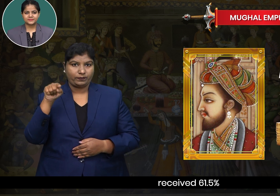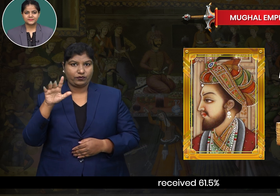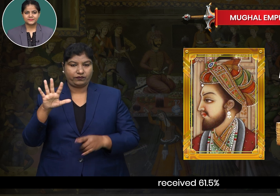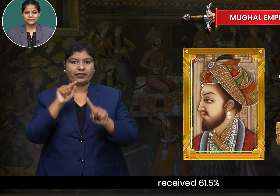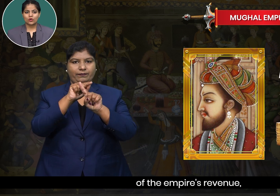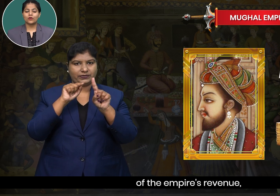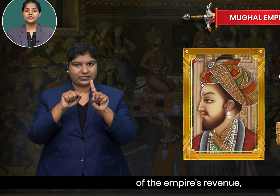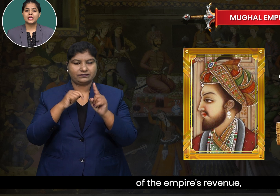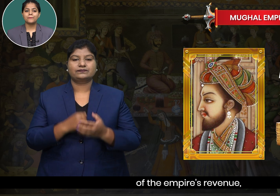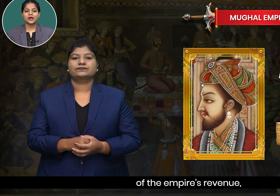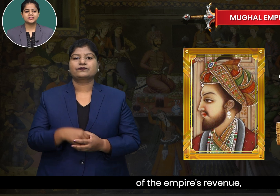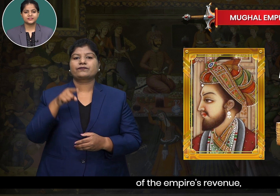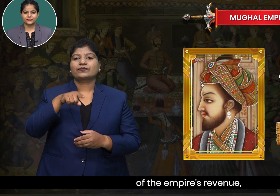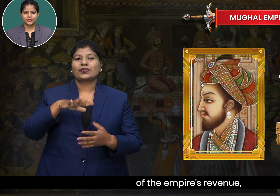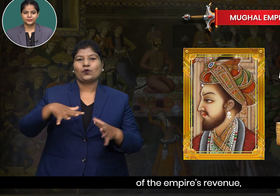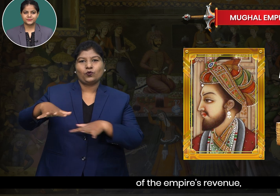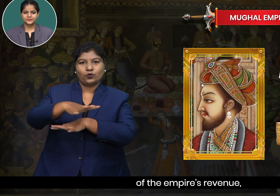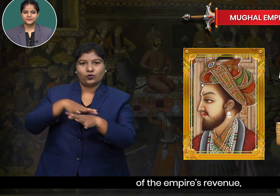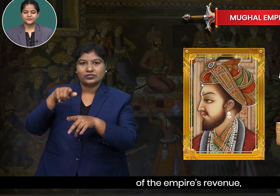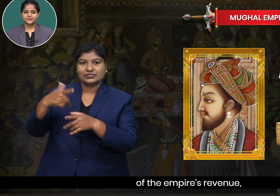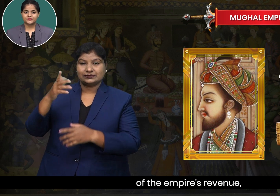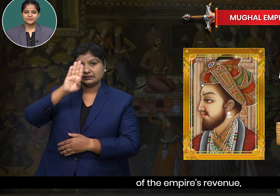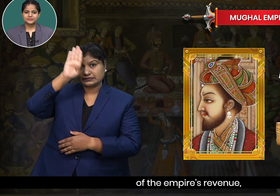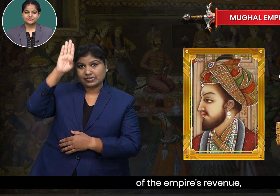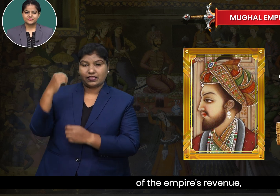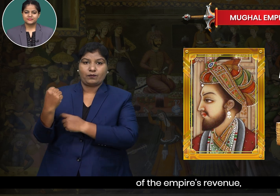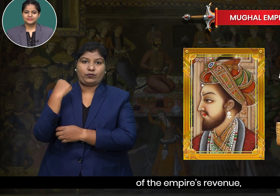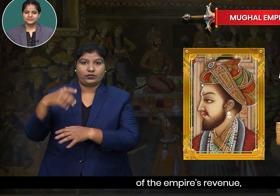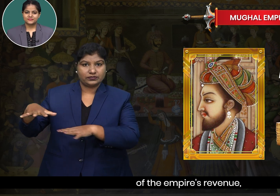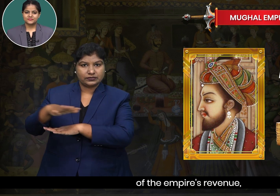61.5% of the empire's revenue.